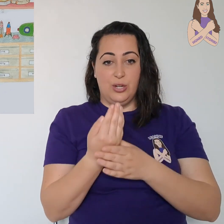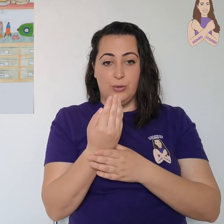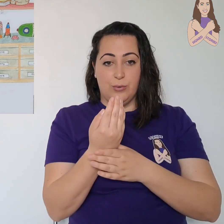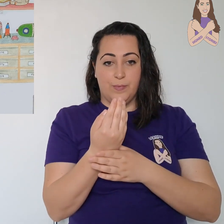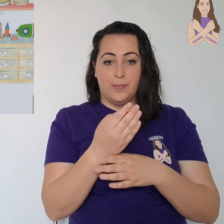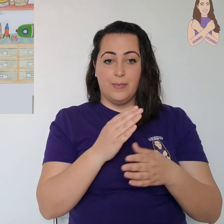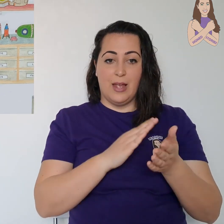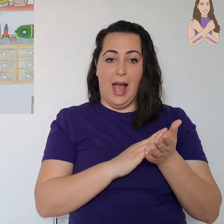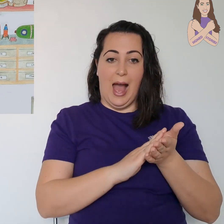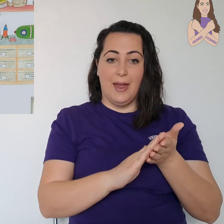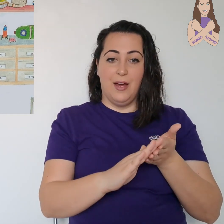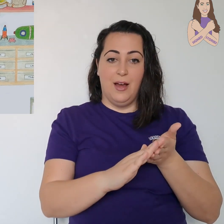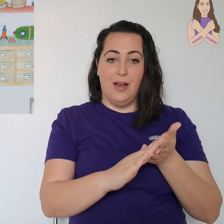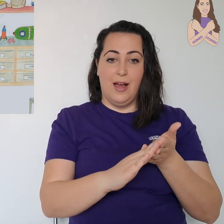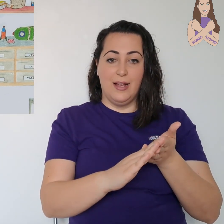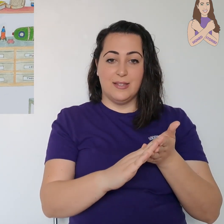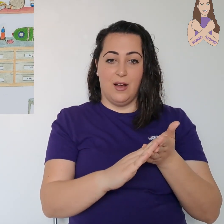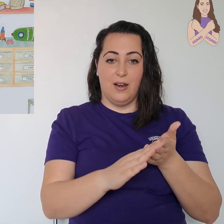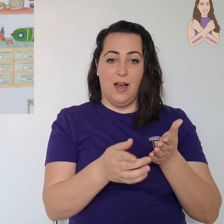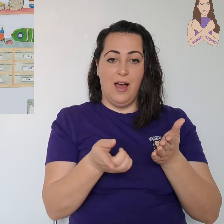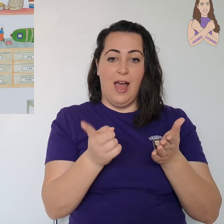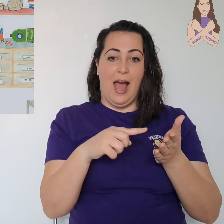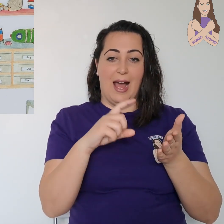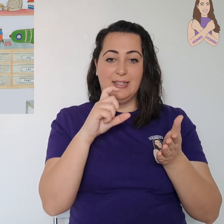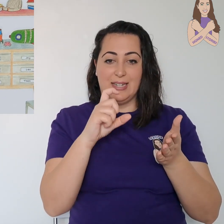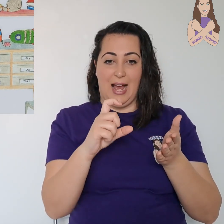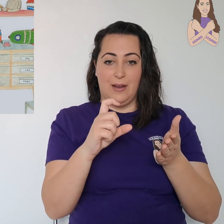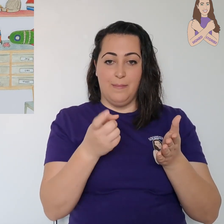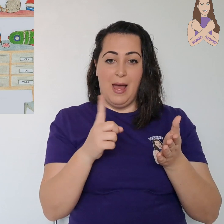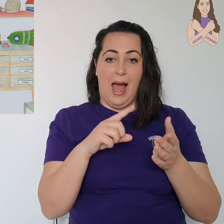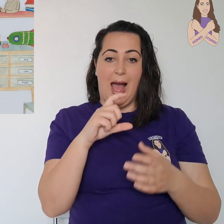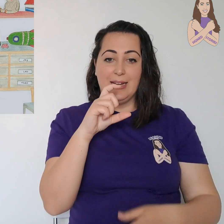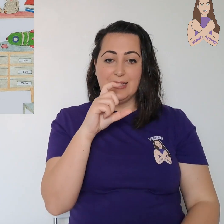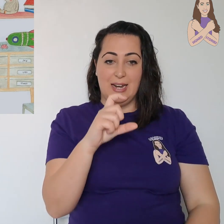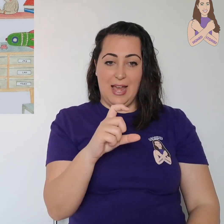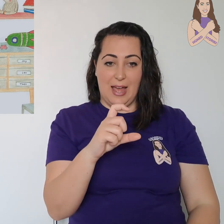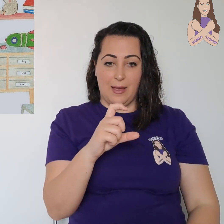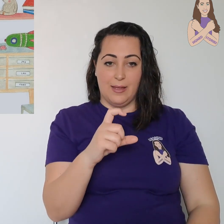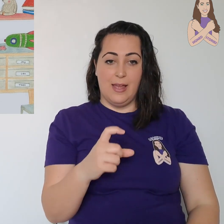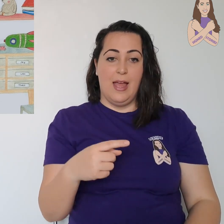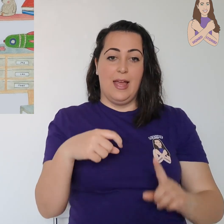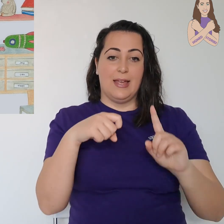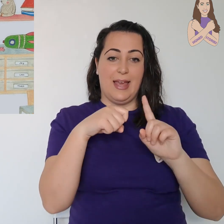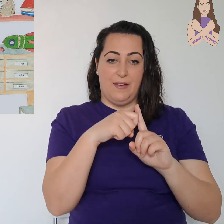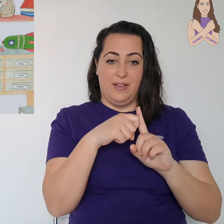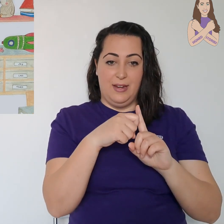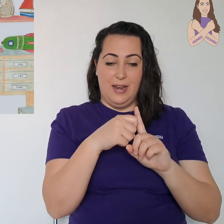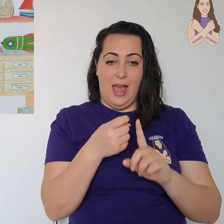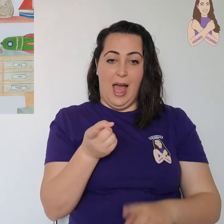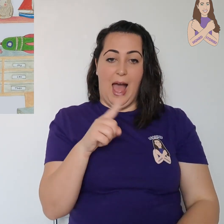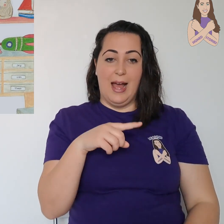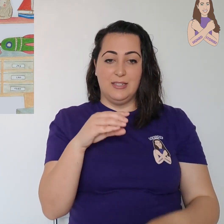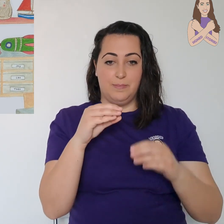new, Hannah, Hazala and Callum and Claire, Kevin and